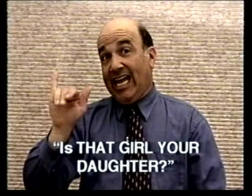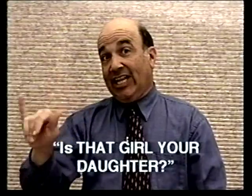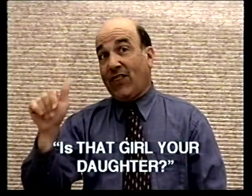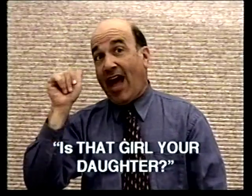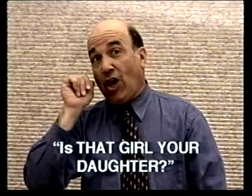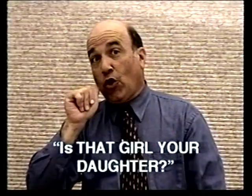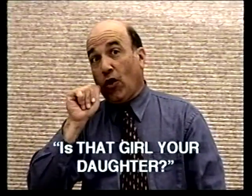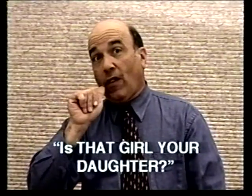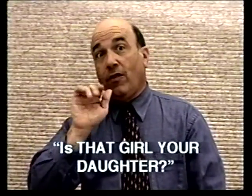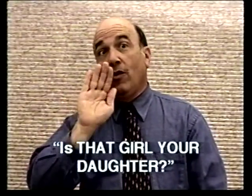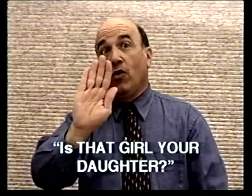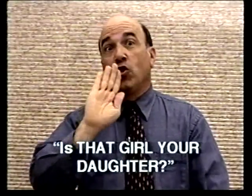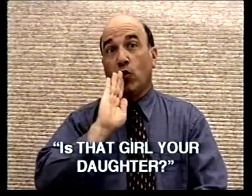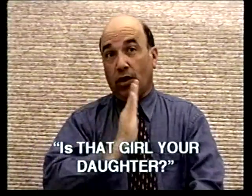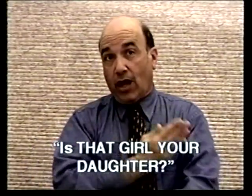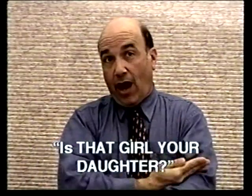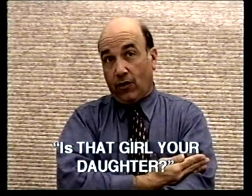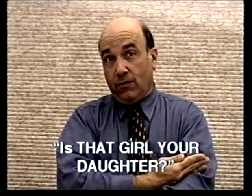Is that girl your daughter?